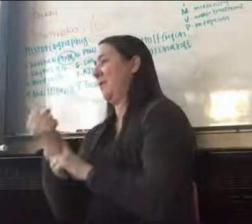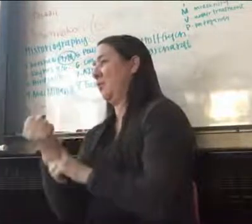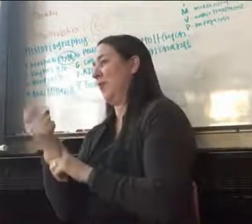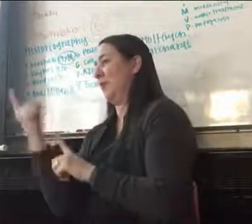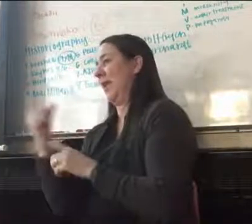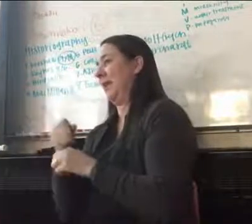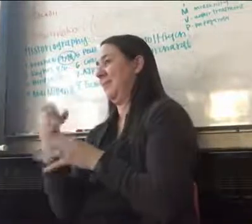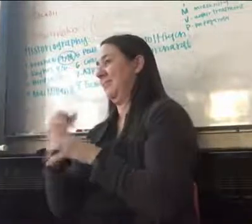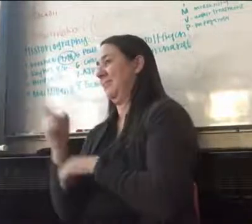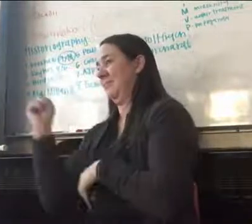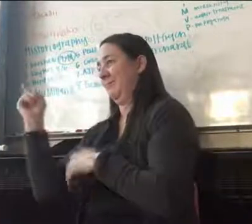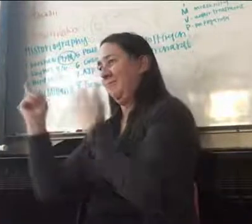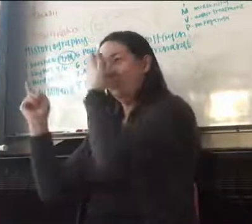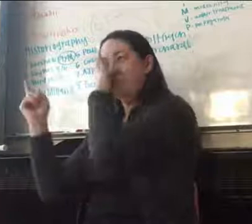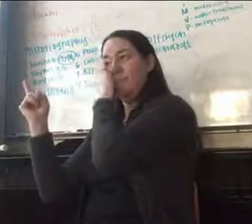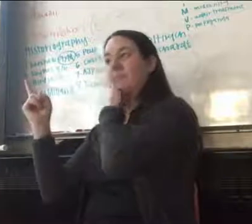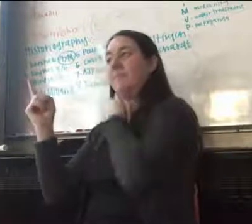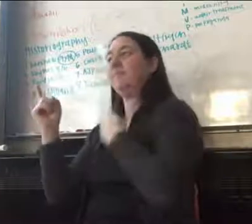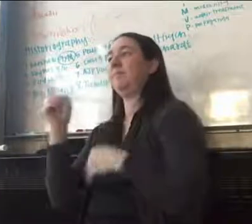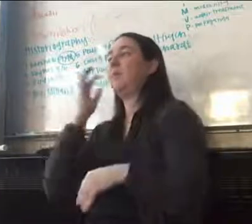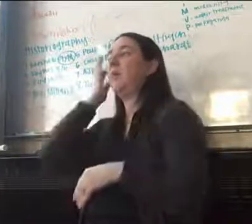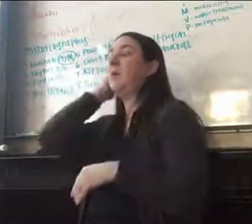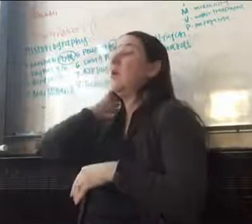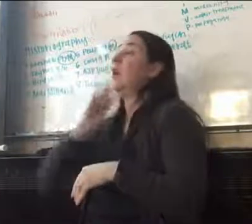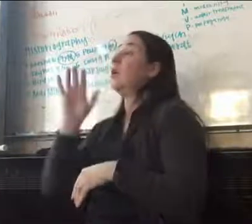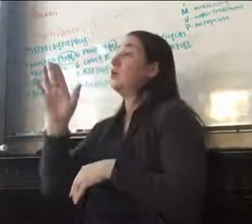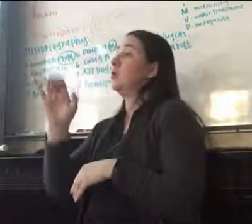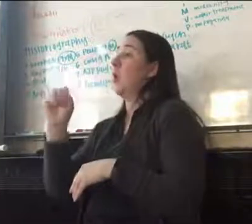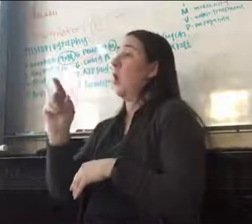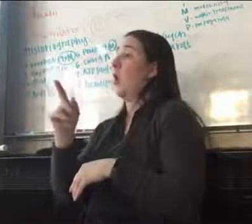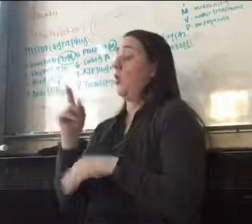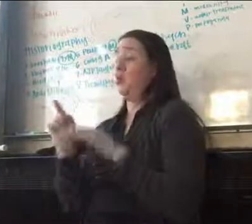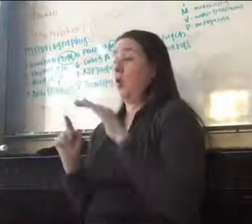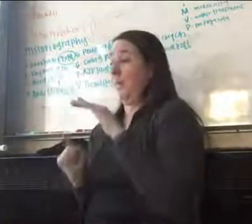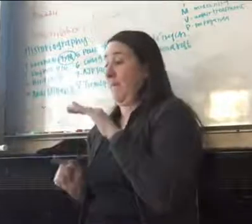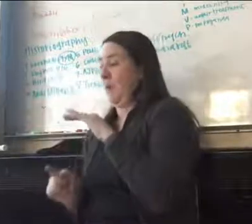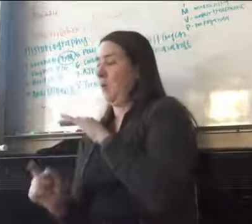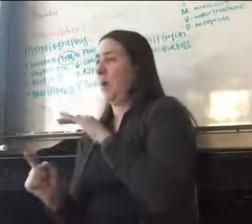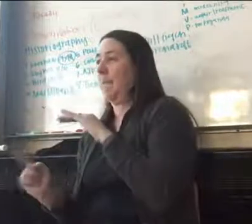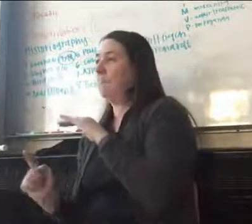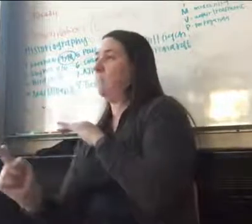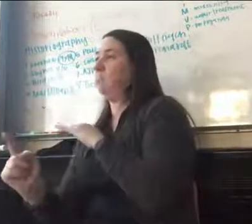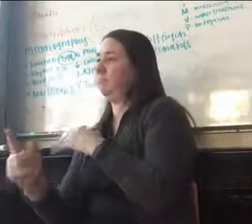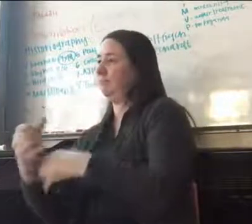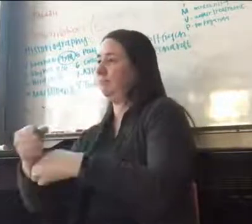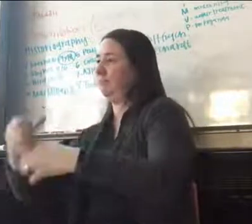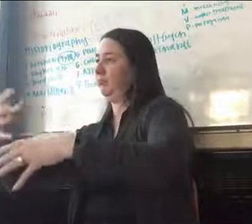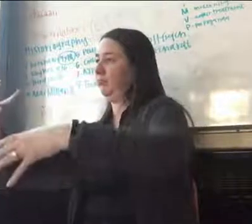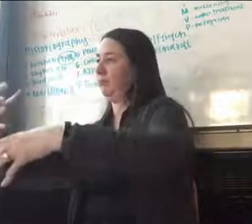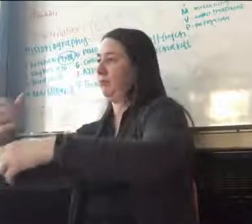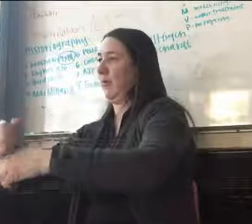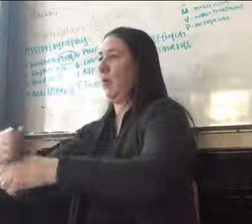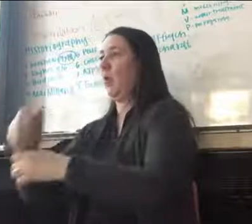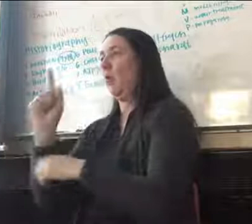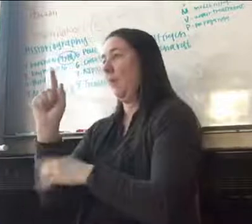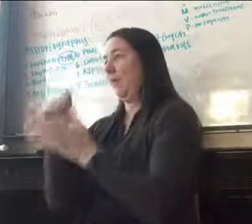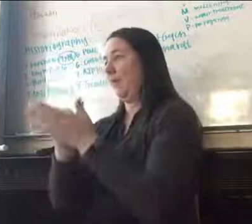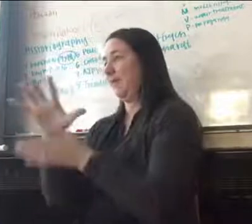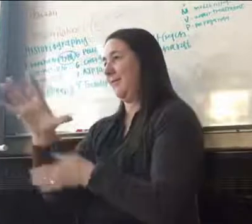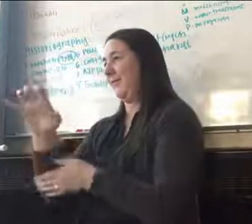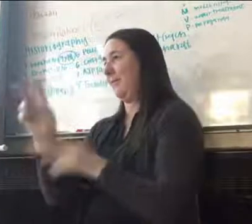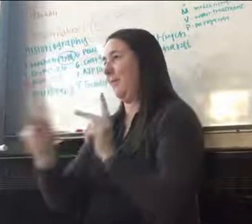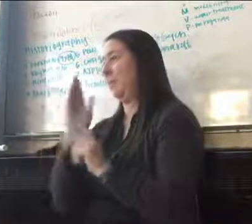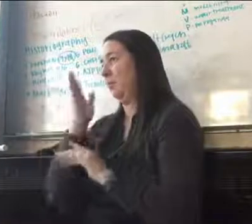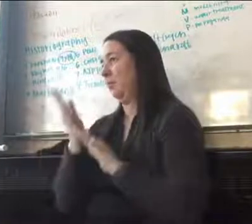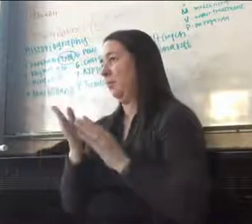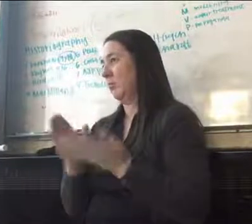it. So the German U-boats send out their torpedo, bombs the Lusitania, and about 1,500 people are going to